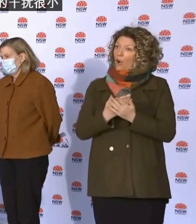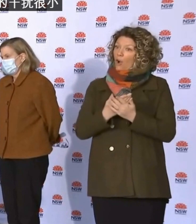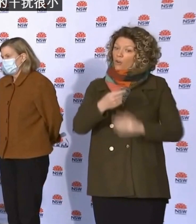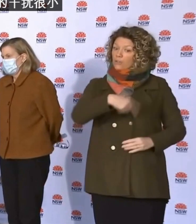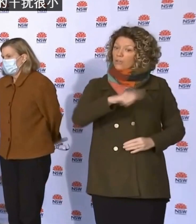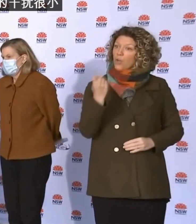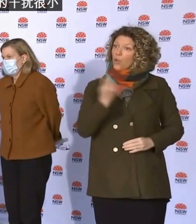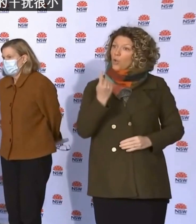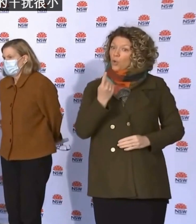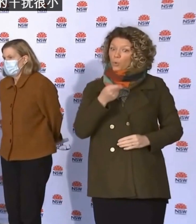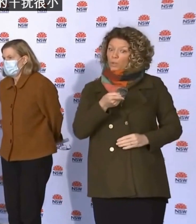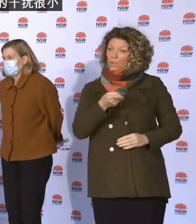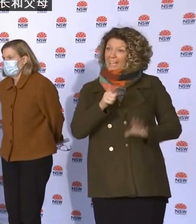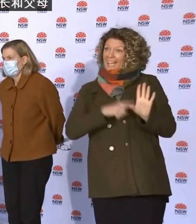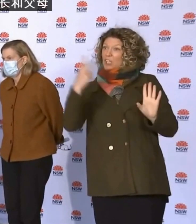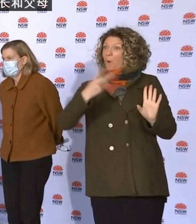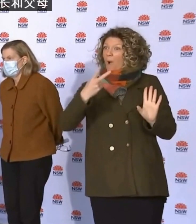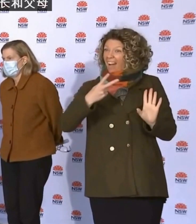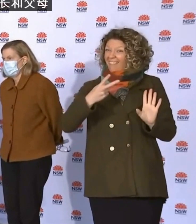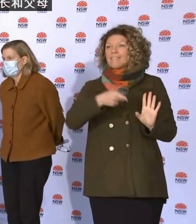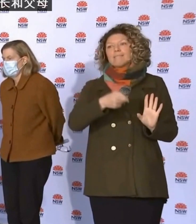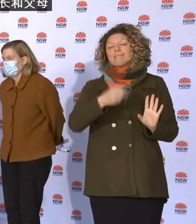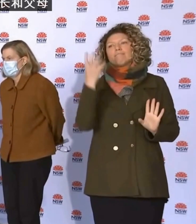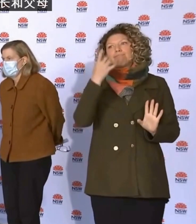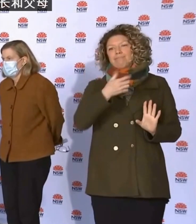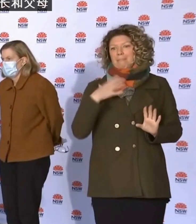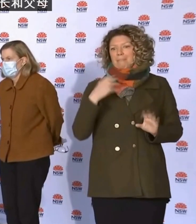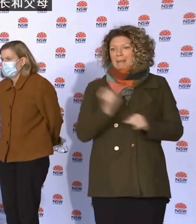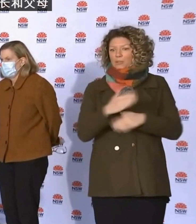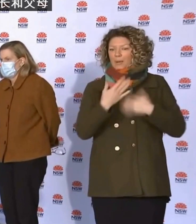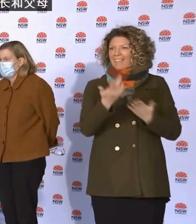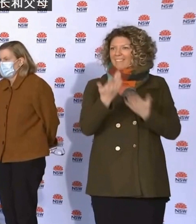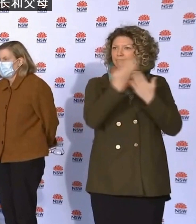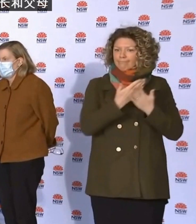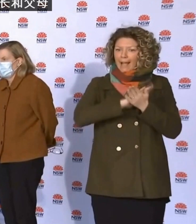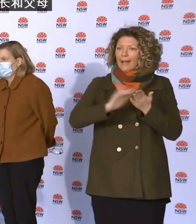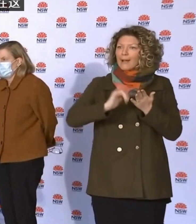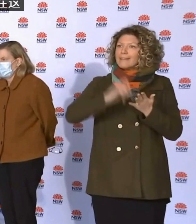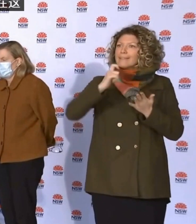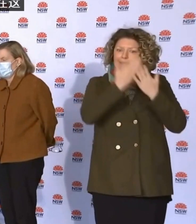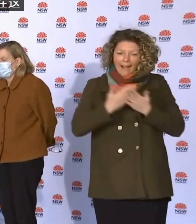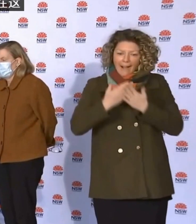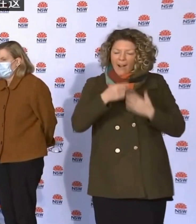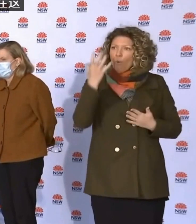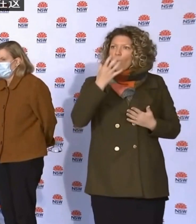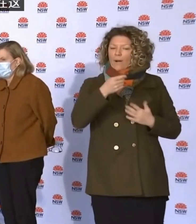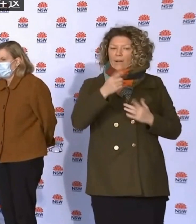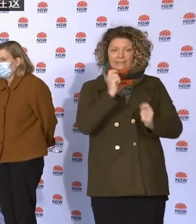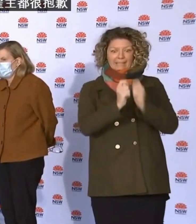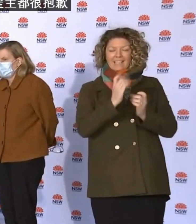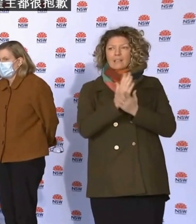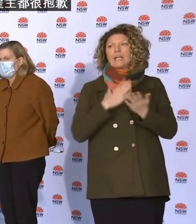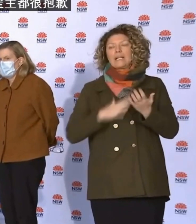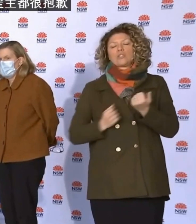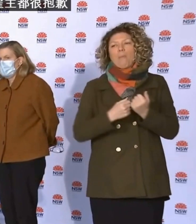12 students and creating as little disruption for them as possible. And I do want to thank principals and parents for making those concessions to support Year